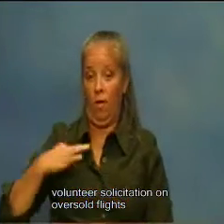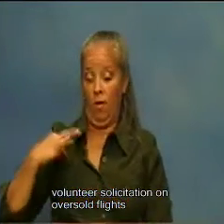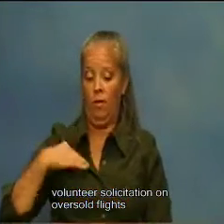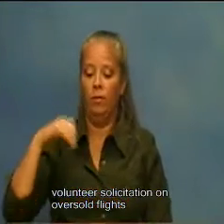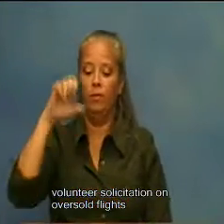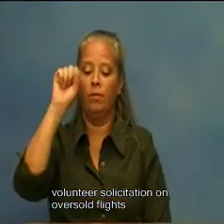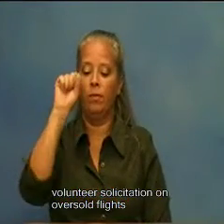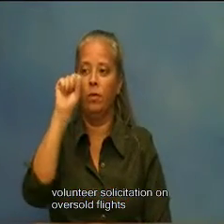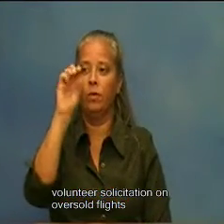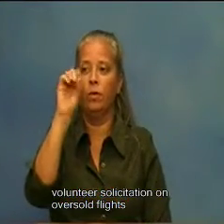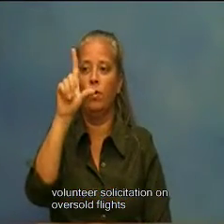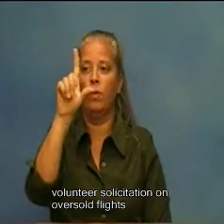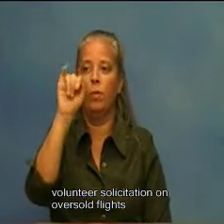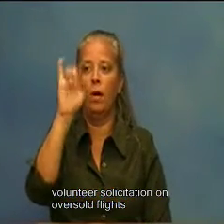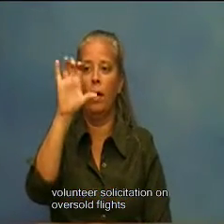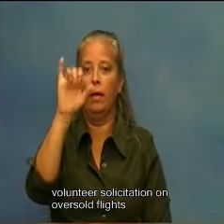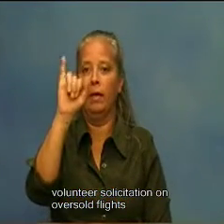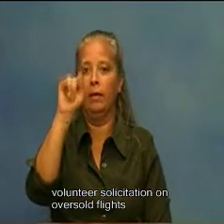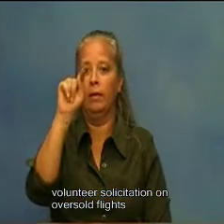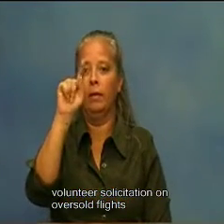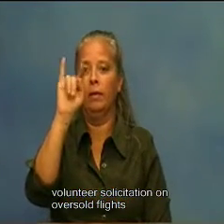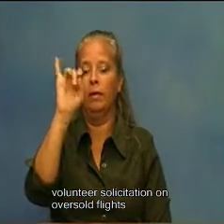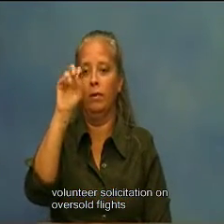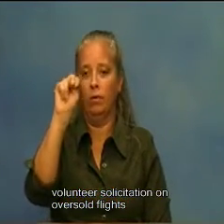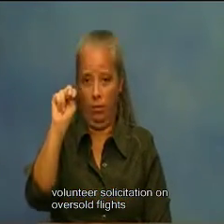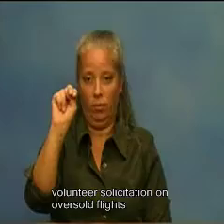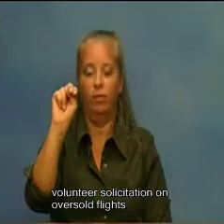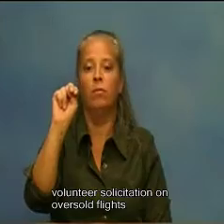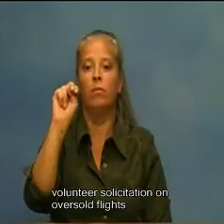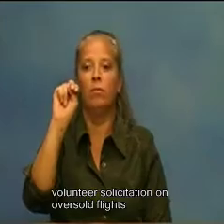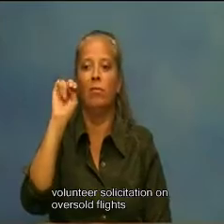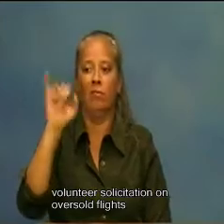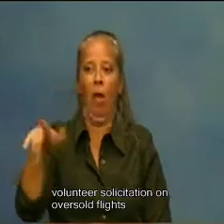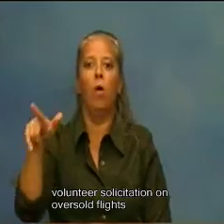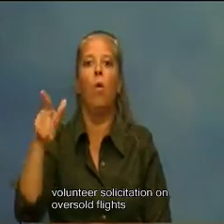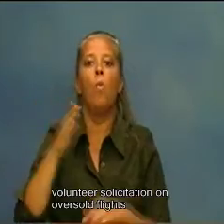volunteer solicitation on oversold flights,